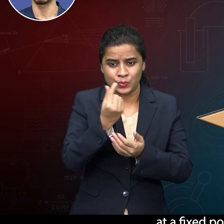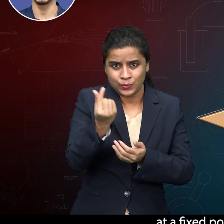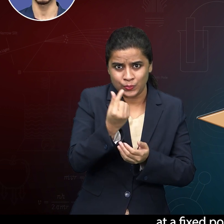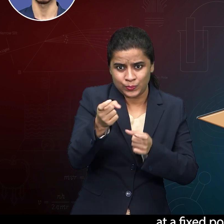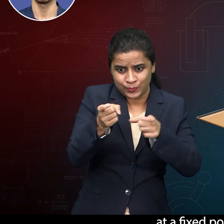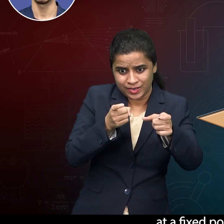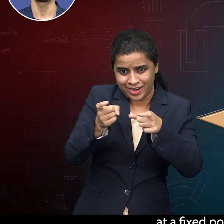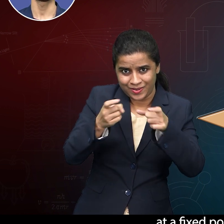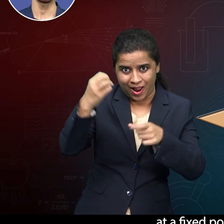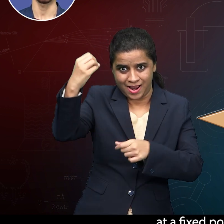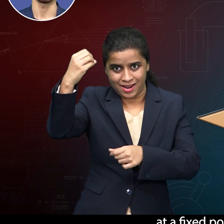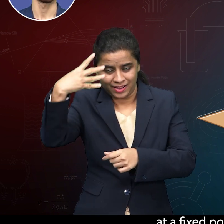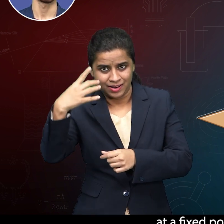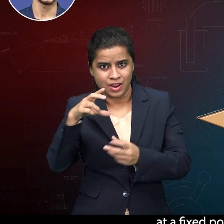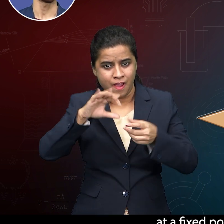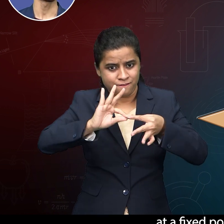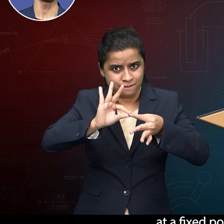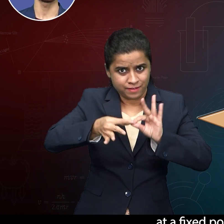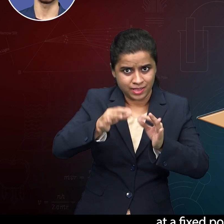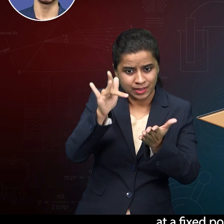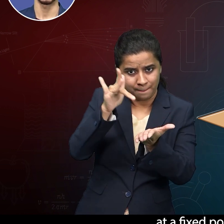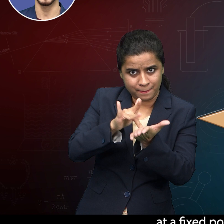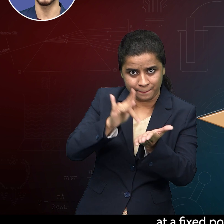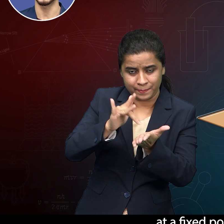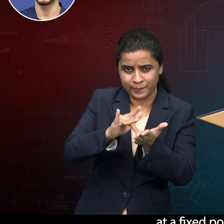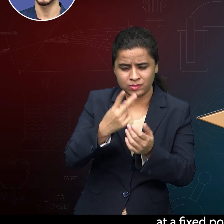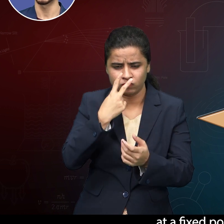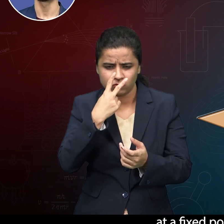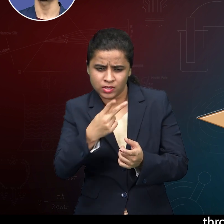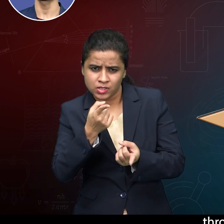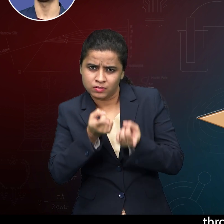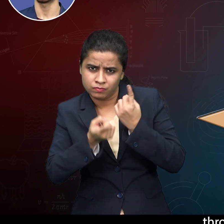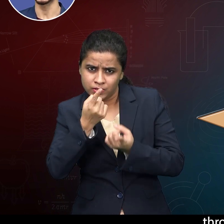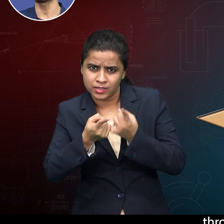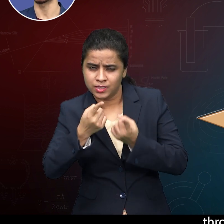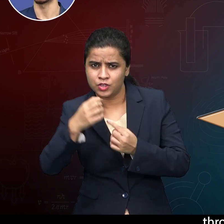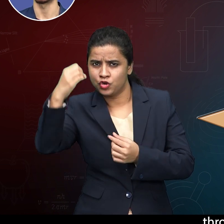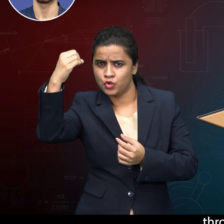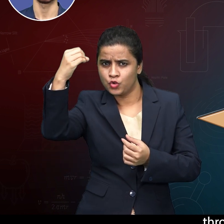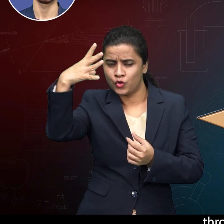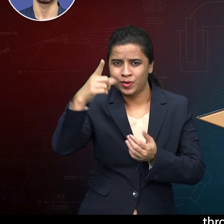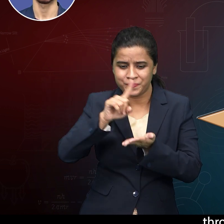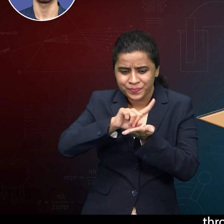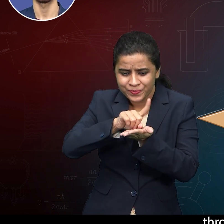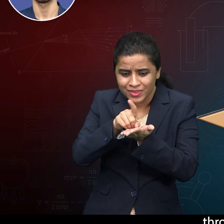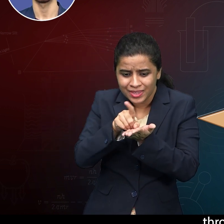at a fixed position and note the current through the ammeter.